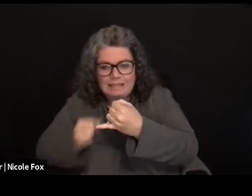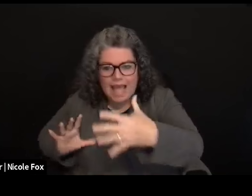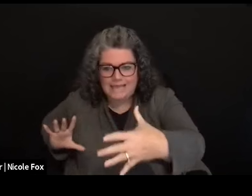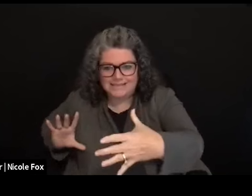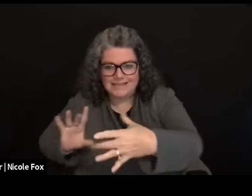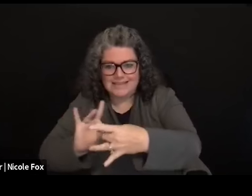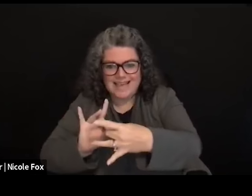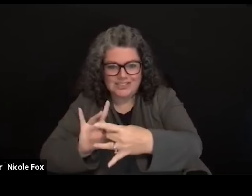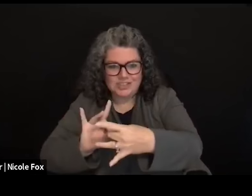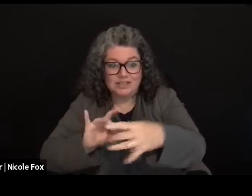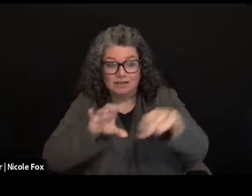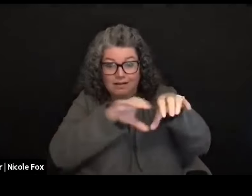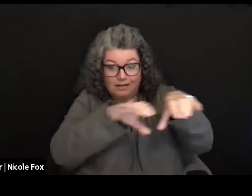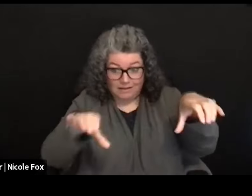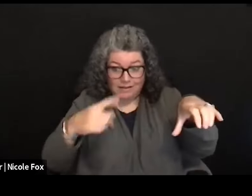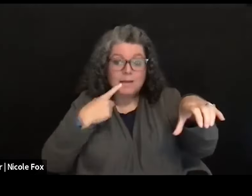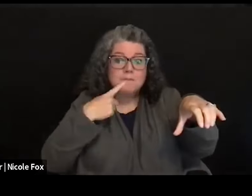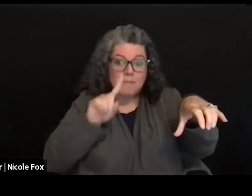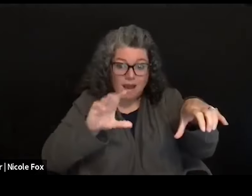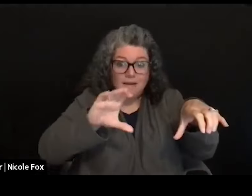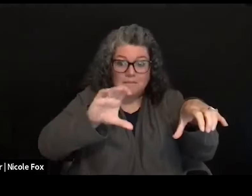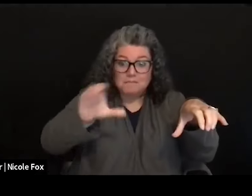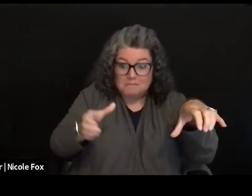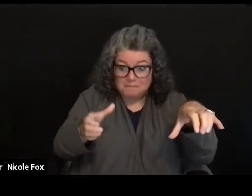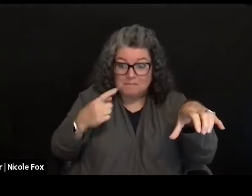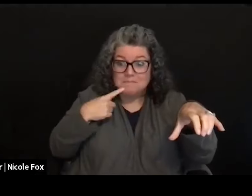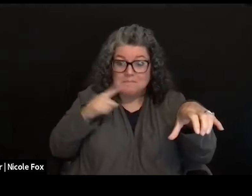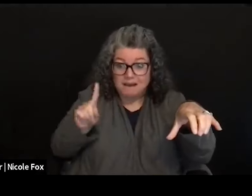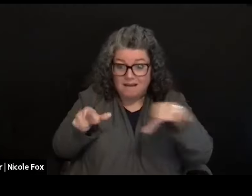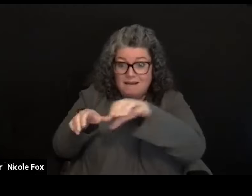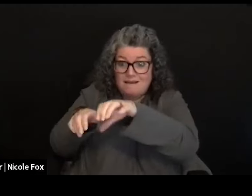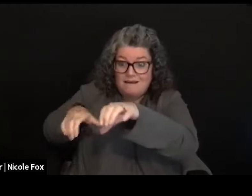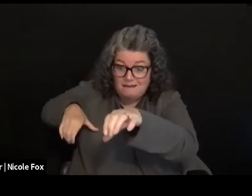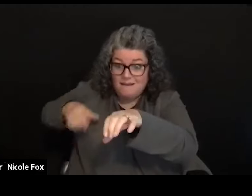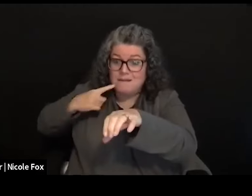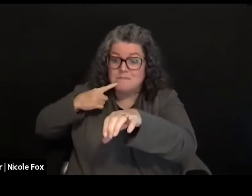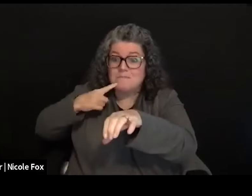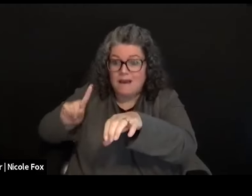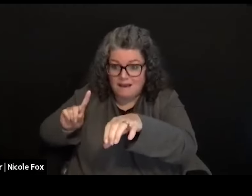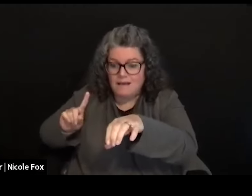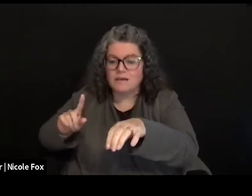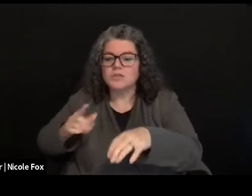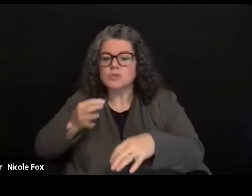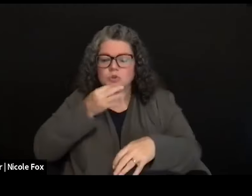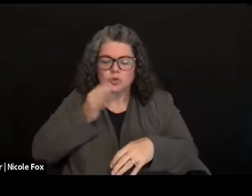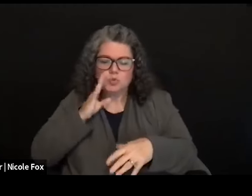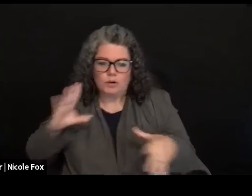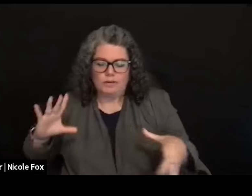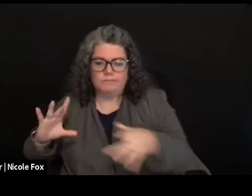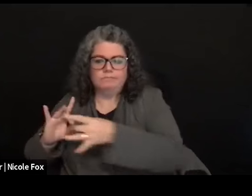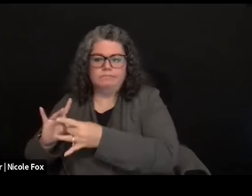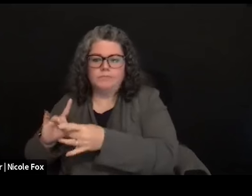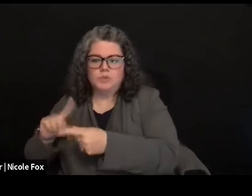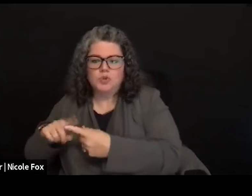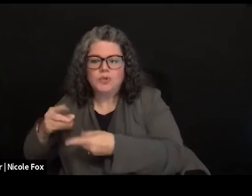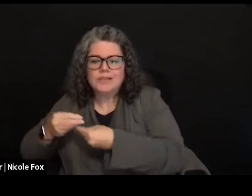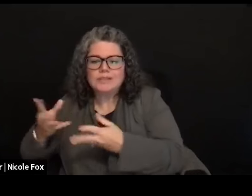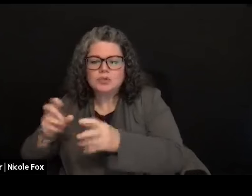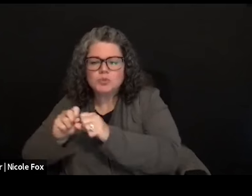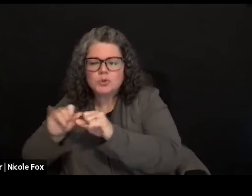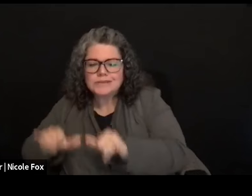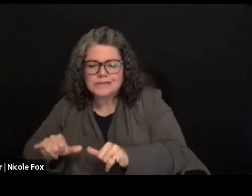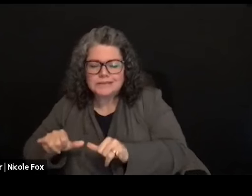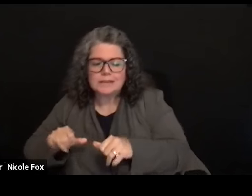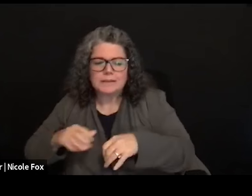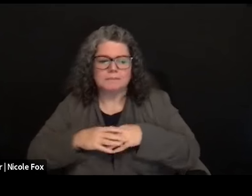So we have gotten very close to getting the bypass line connected from the treatment plant to the distribution system. I'm going to talk